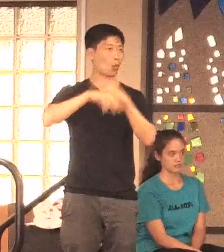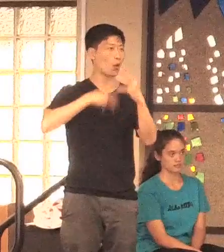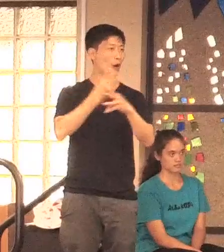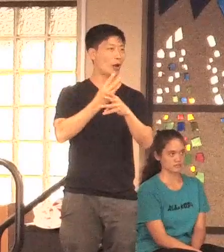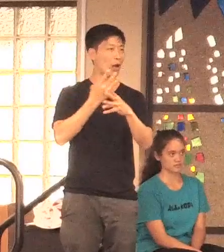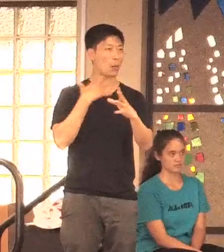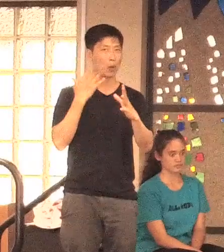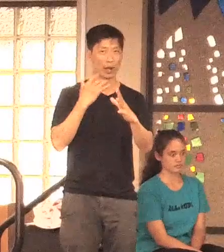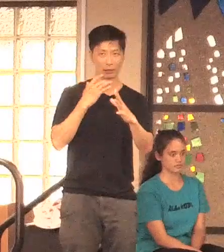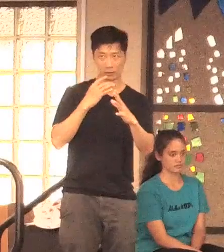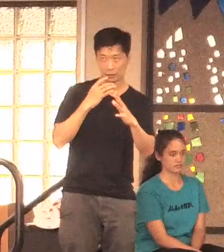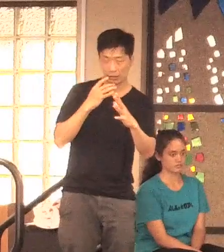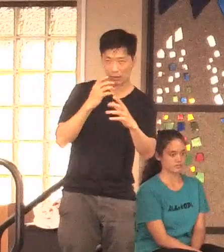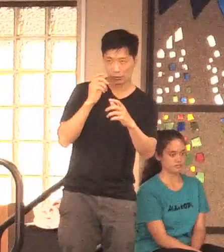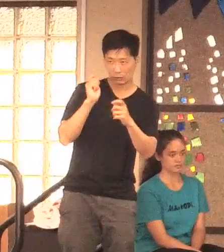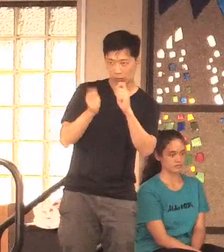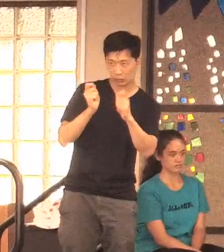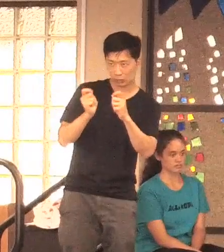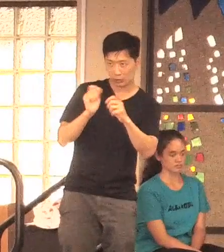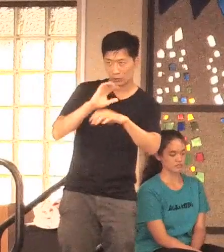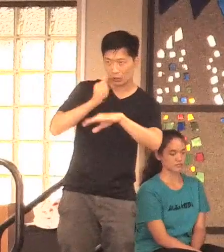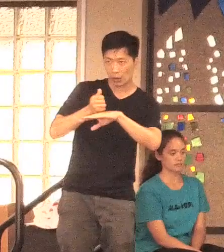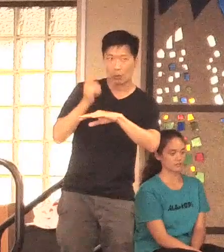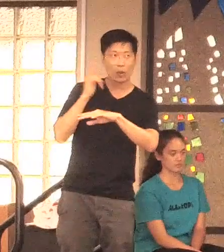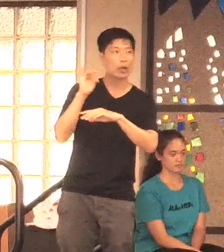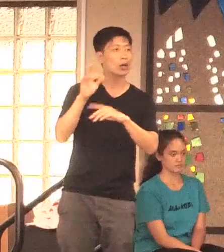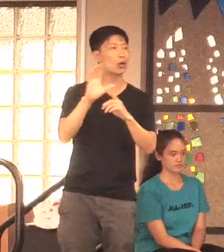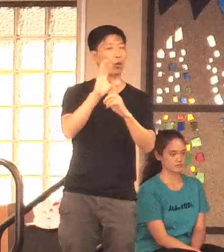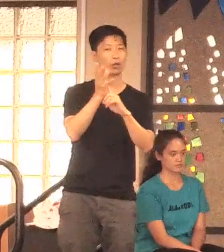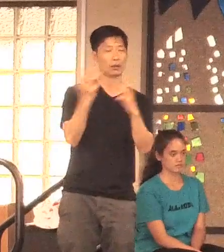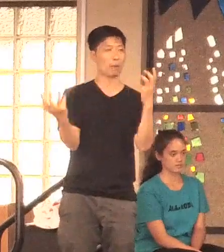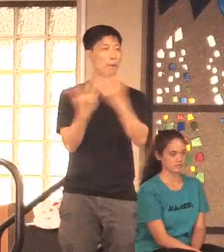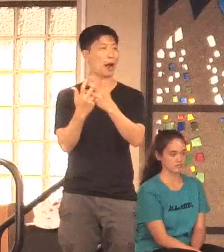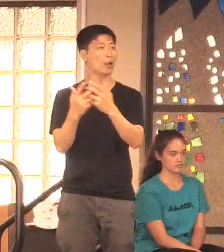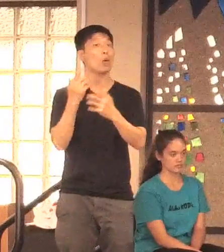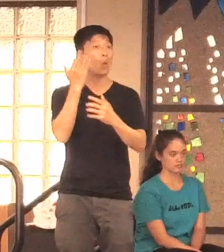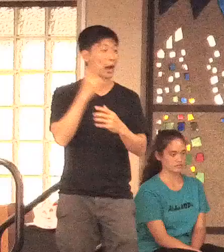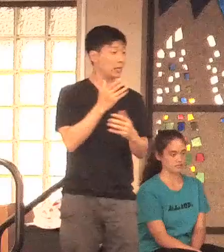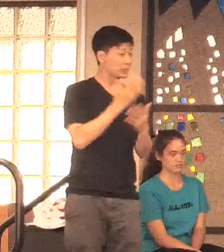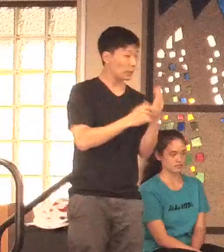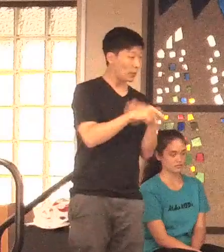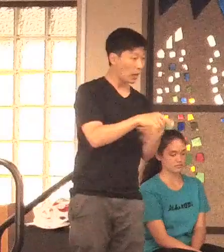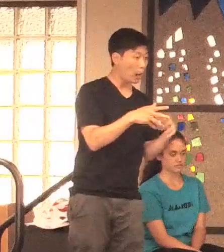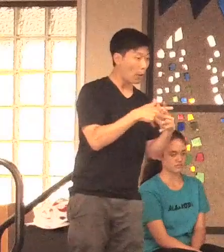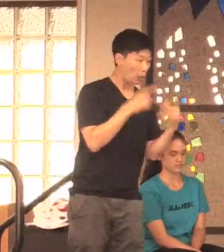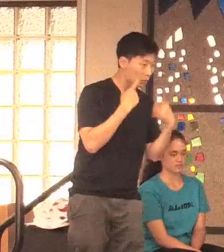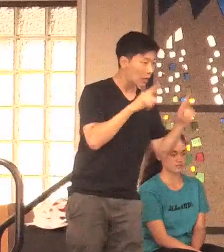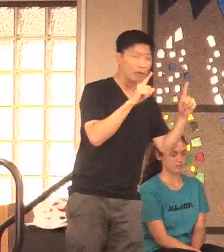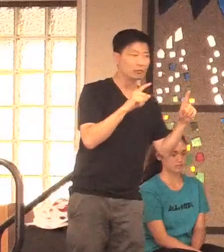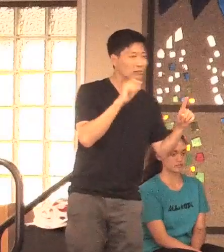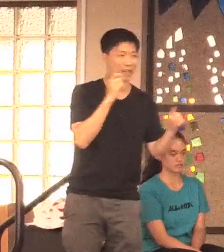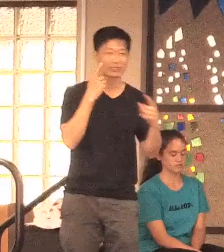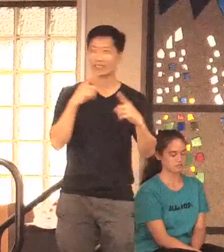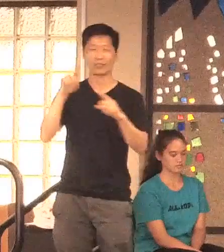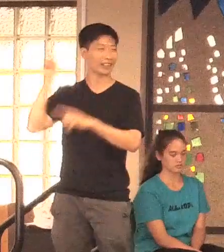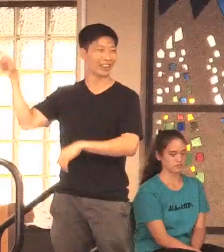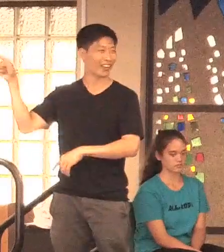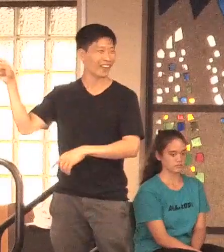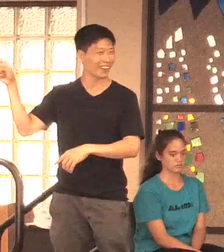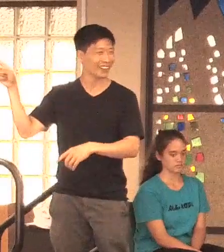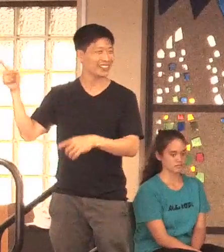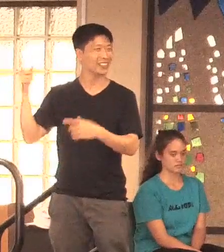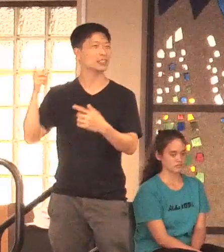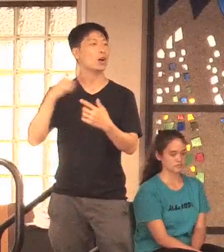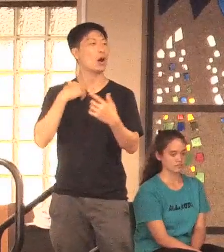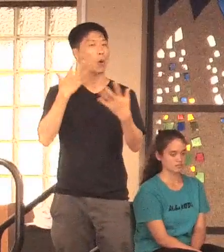structuring it so that culturally the camp will work. Because it's not, some things in America would not work in other places in the world. So I'm hoping